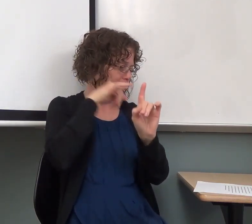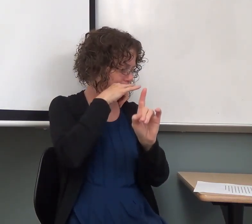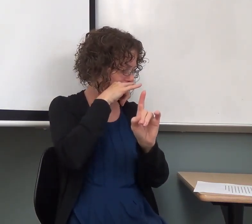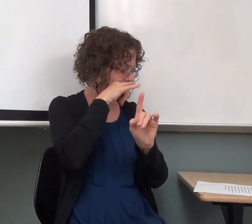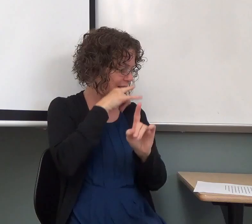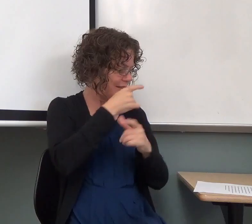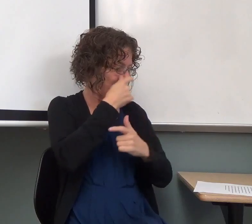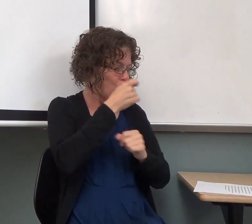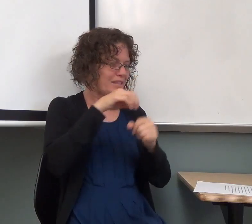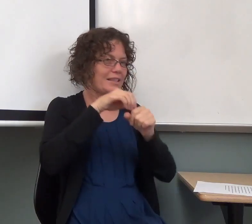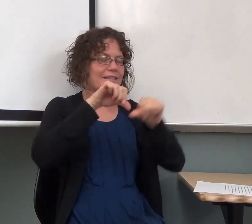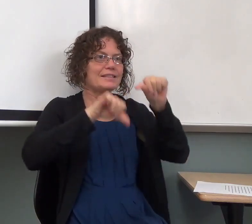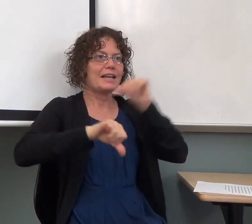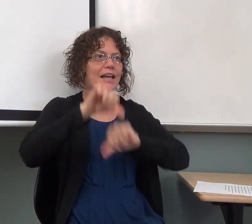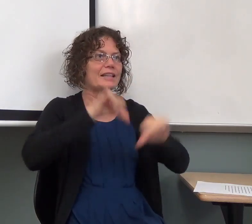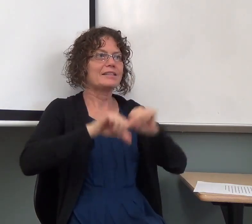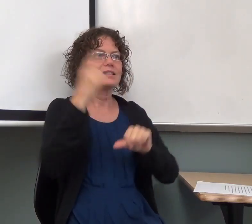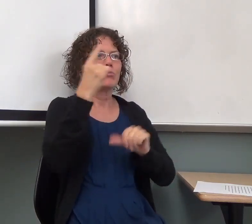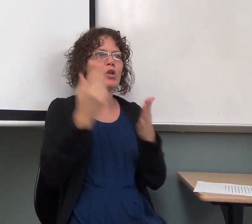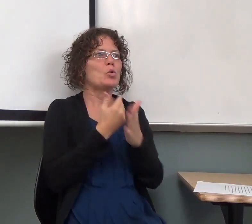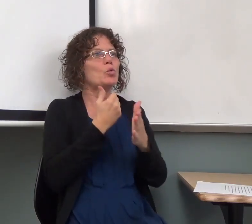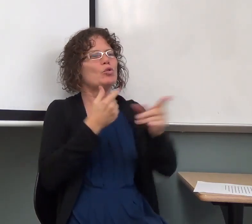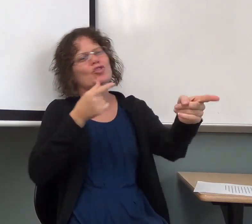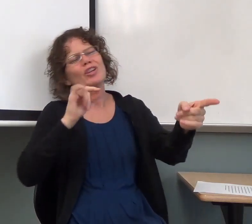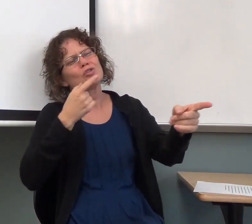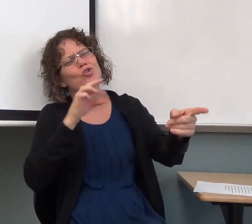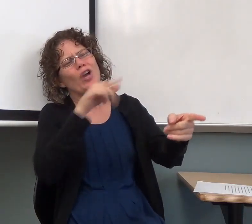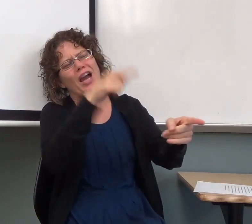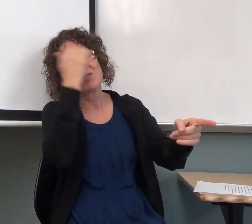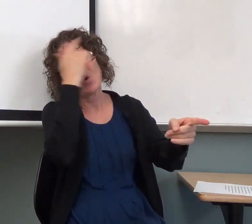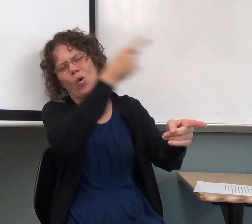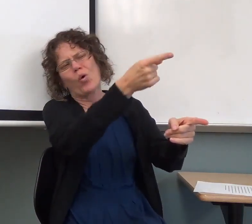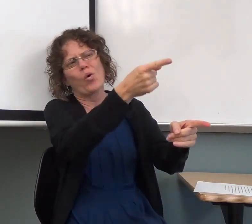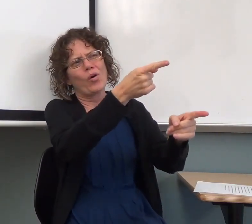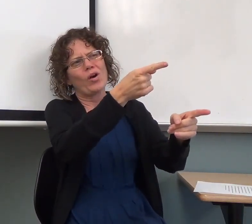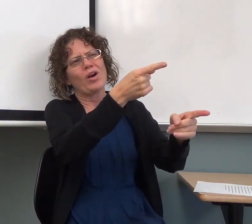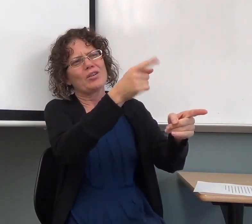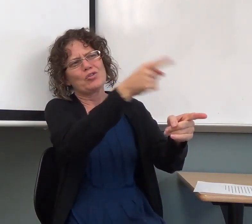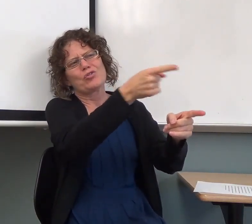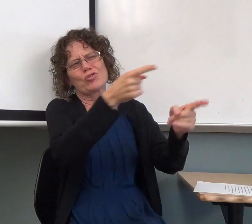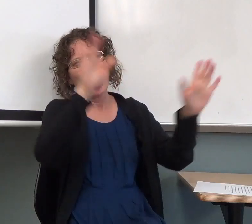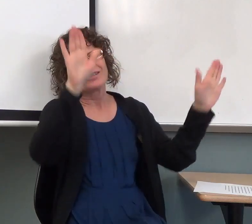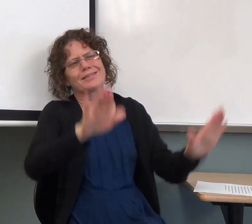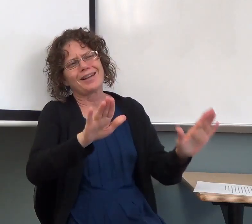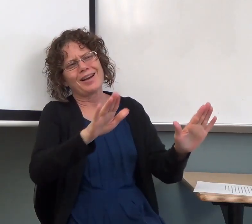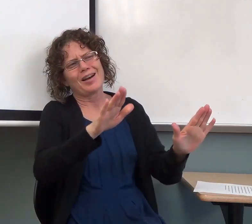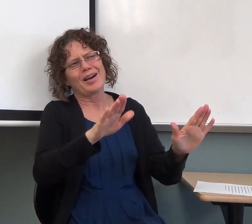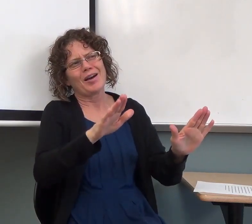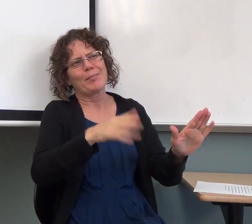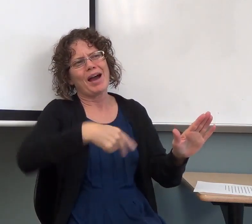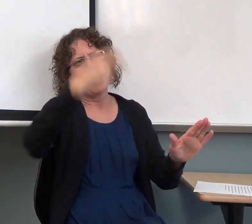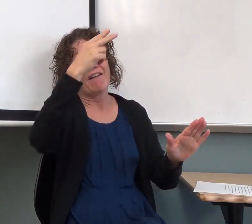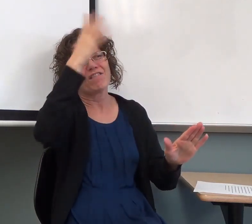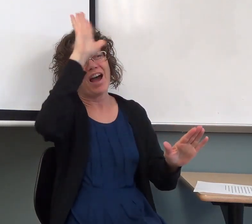in science. Somebody new, Ginger, I know you like it. I know you know it. You're awesome. You high five right here. Give me some love. Wait, high five. Say it's hanging. There it is. Okay. Yes,